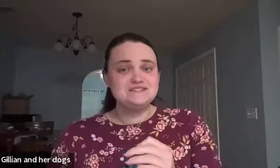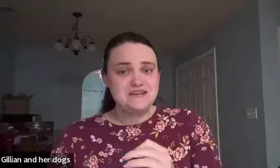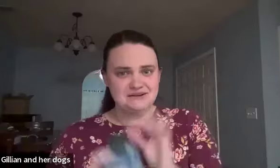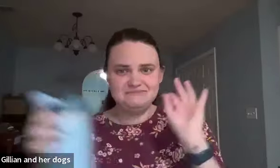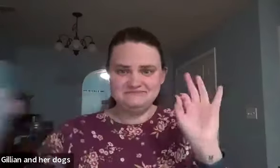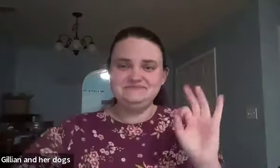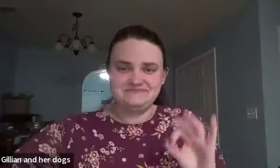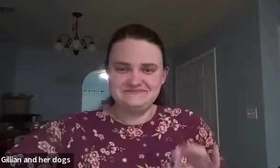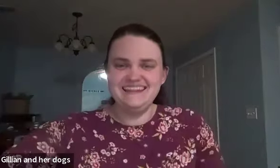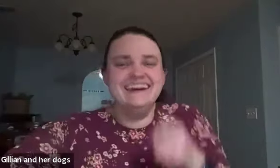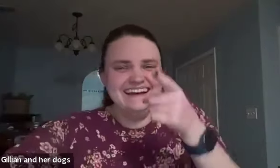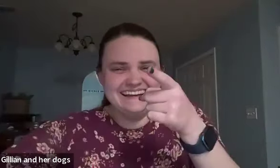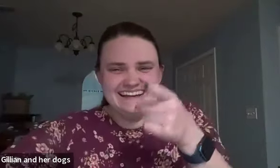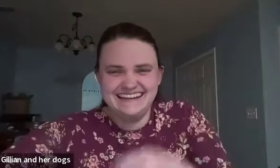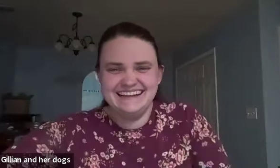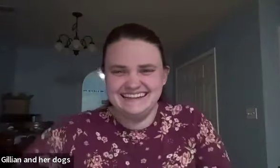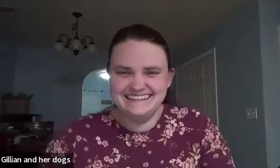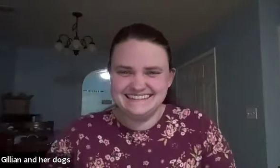So, but